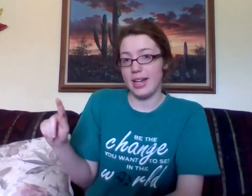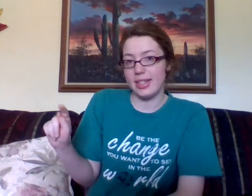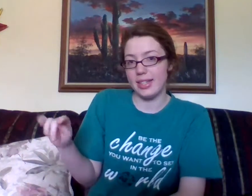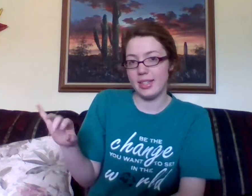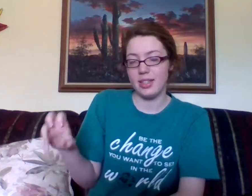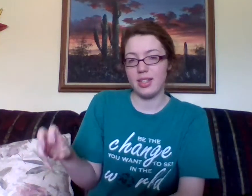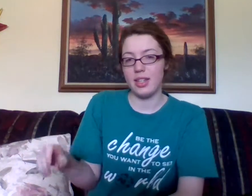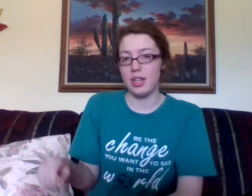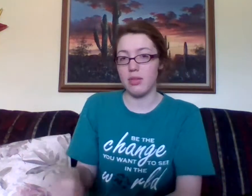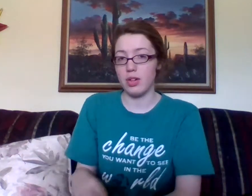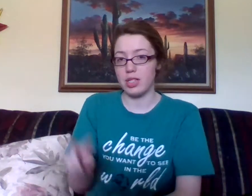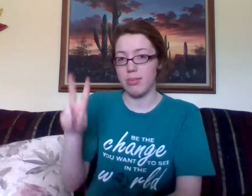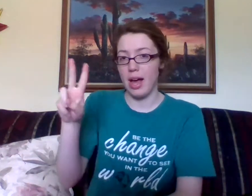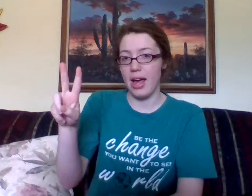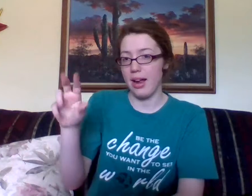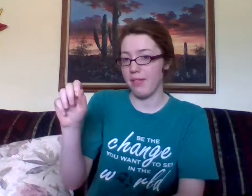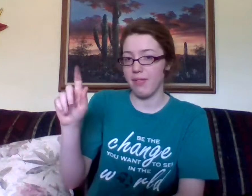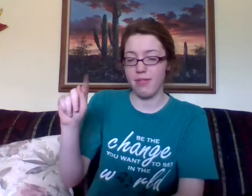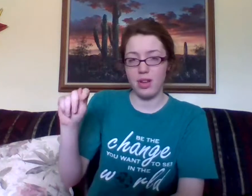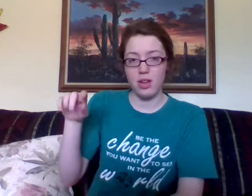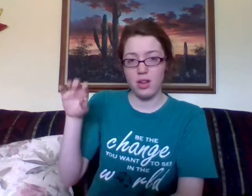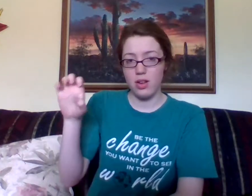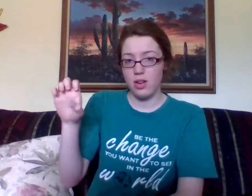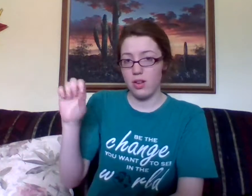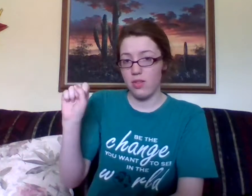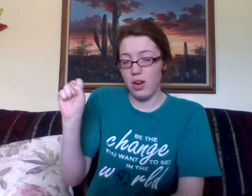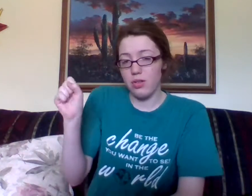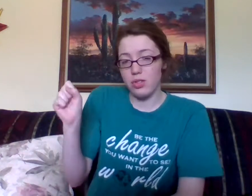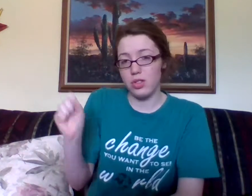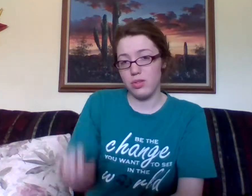democratic. It works by votes.